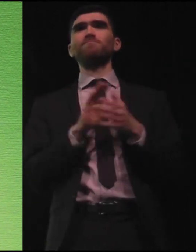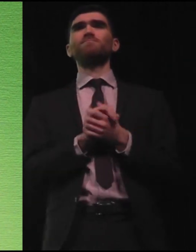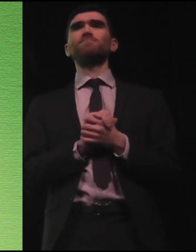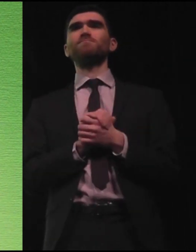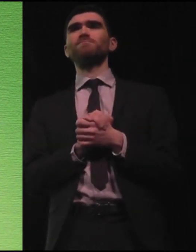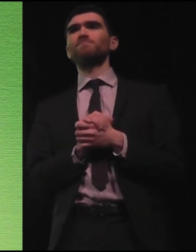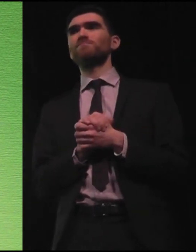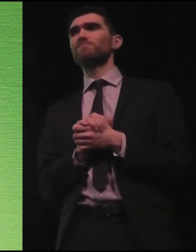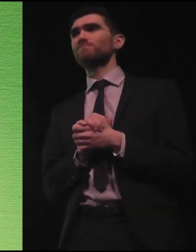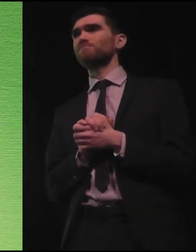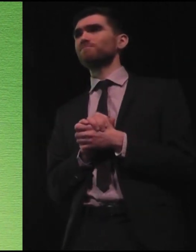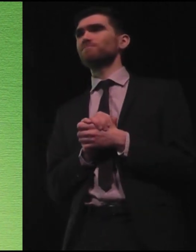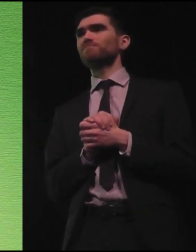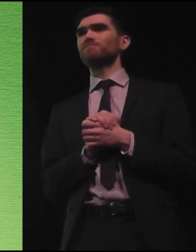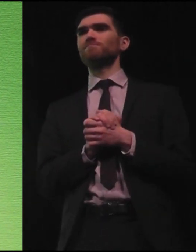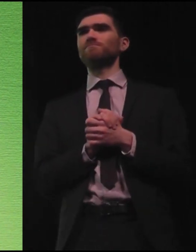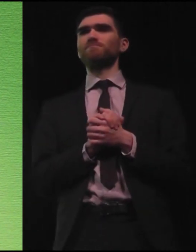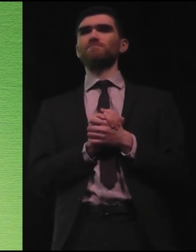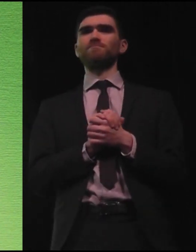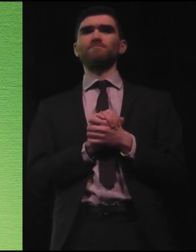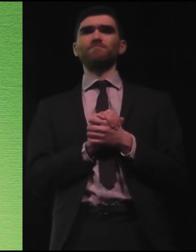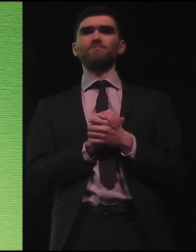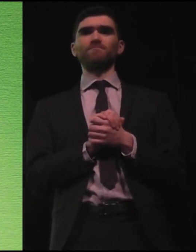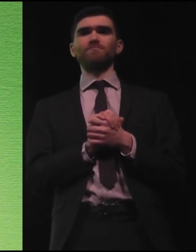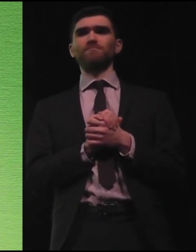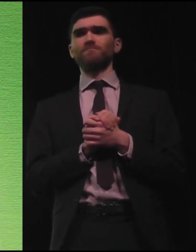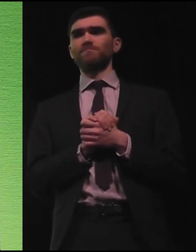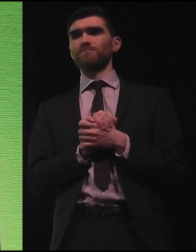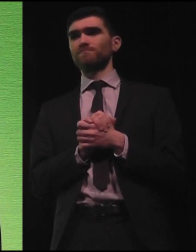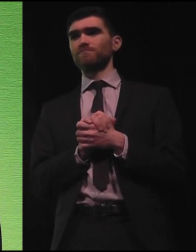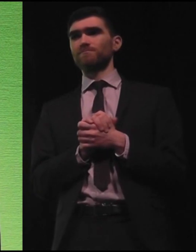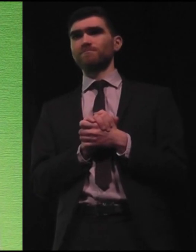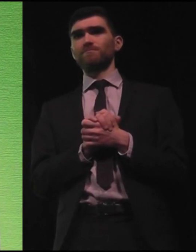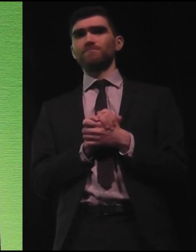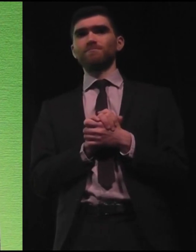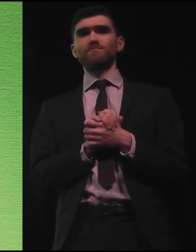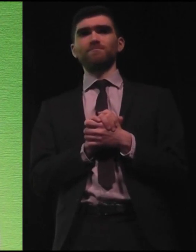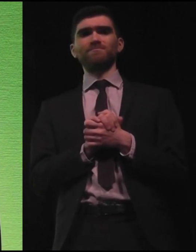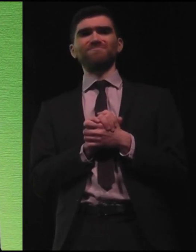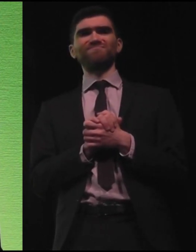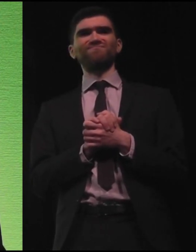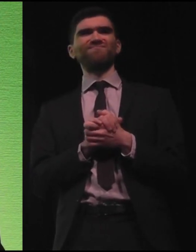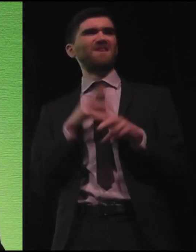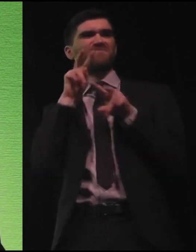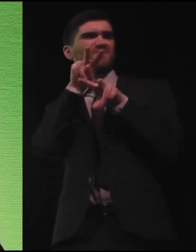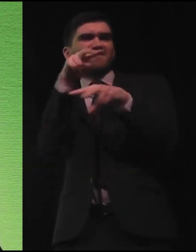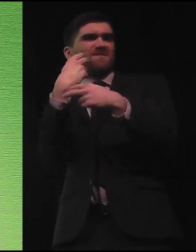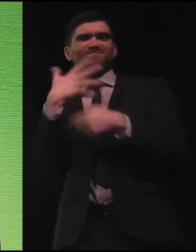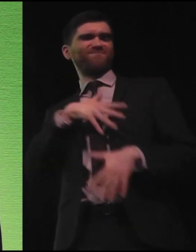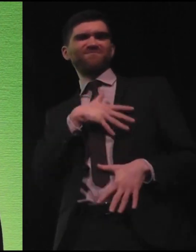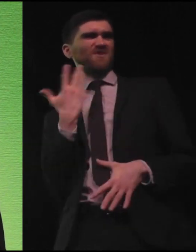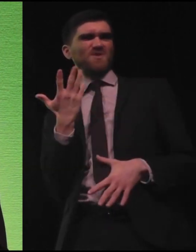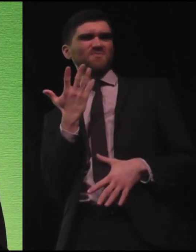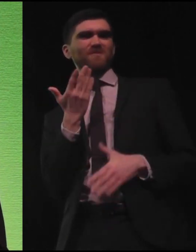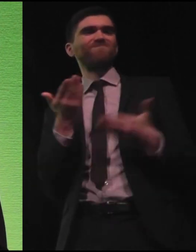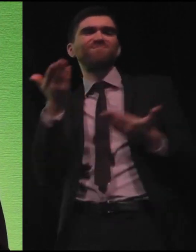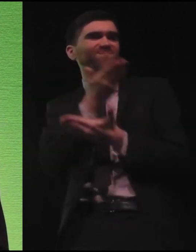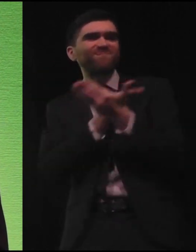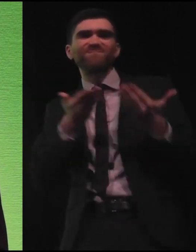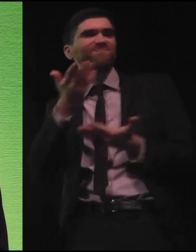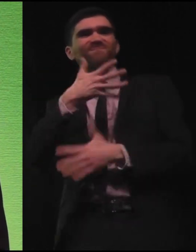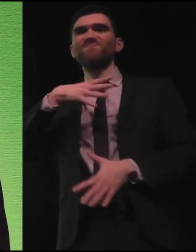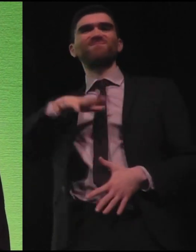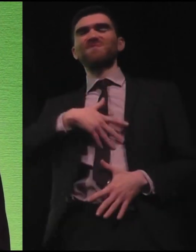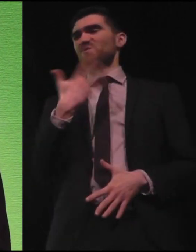We're not calling for a review. We do not want a consultation. We want nuclear weapons off our shores and consigned